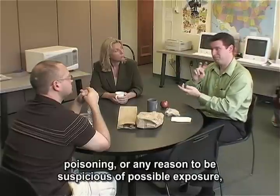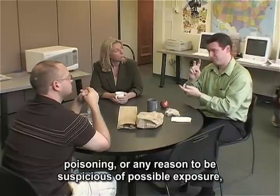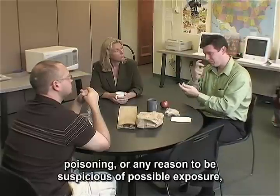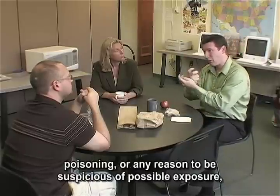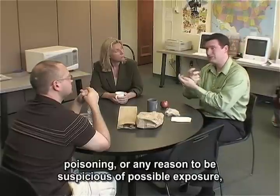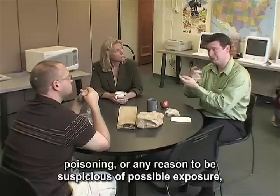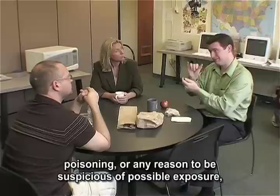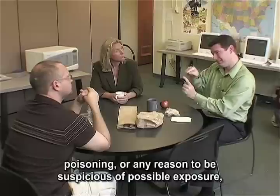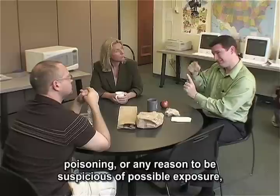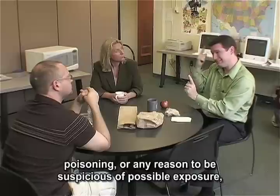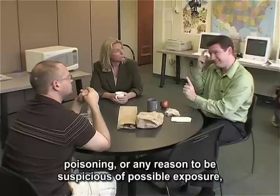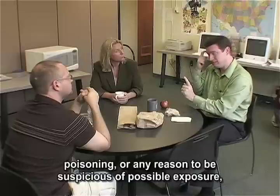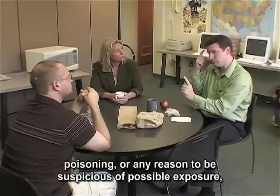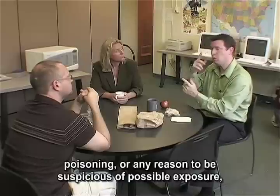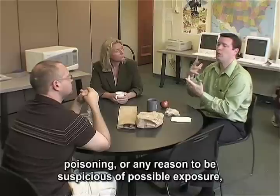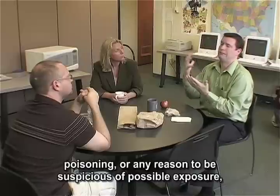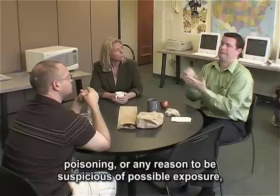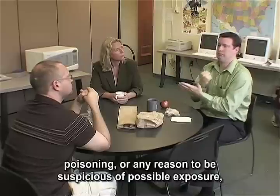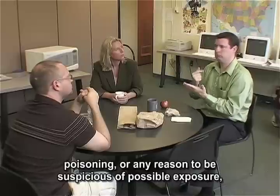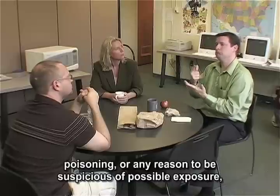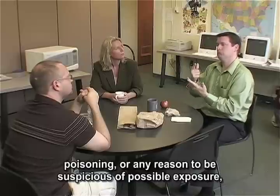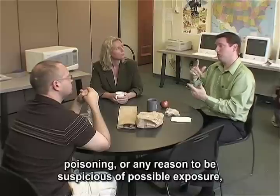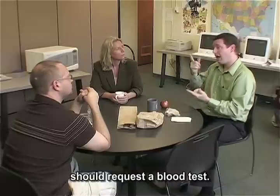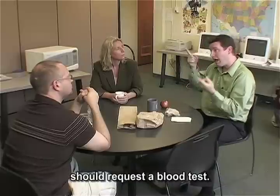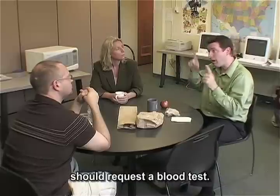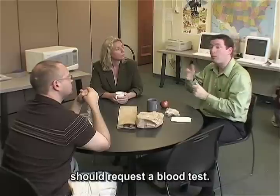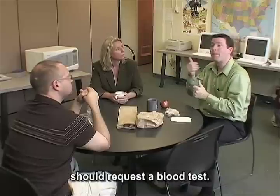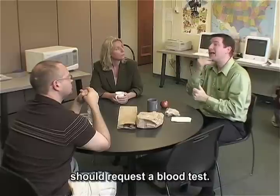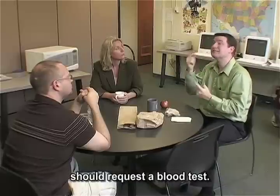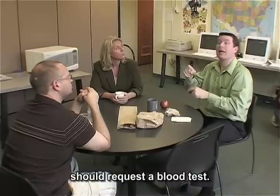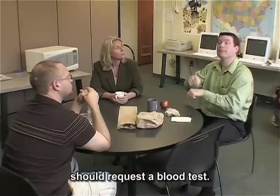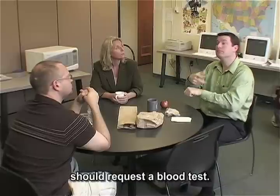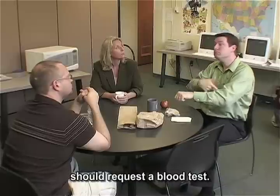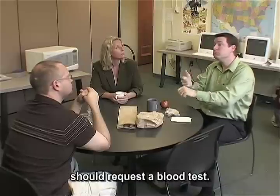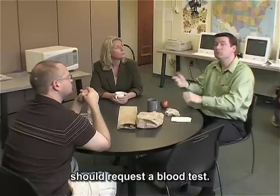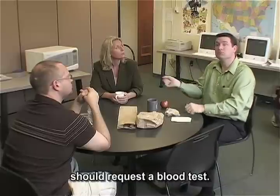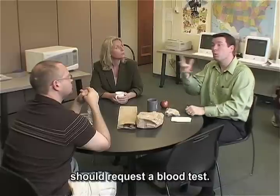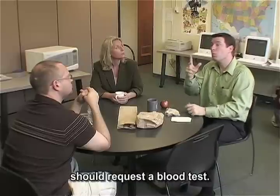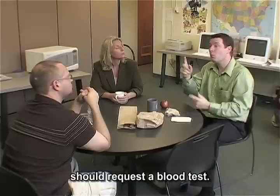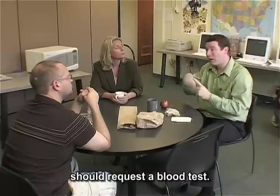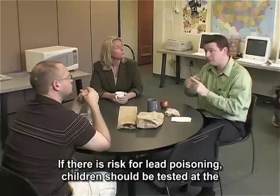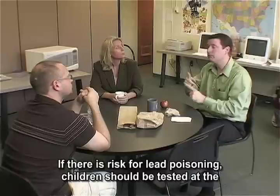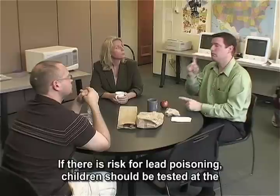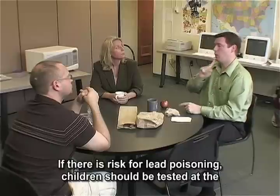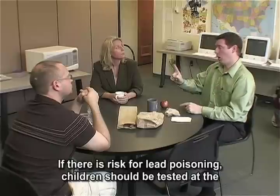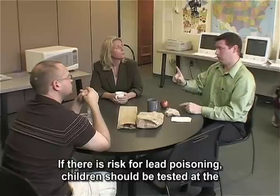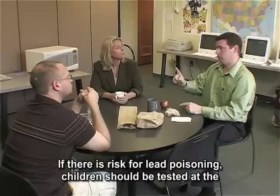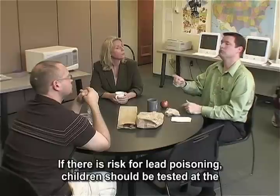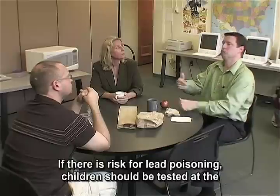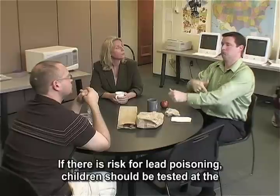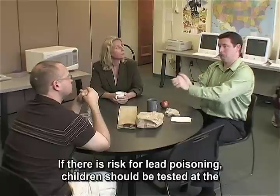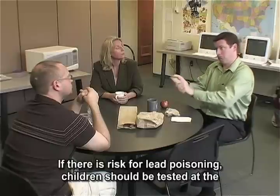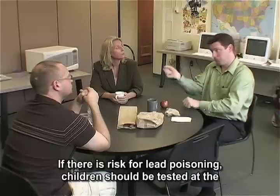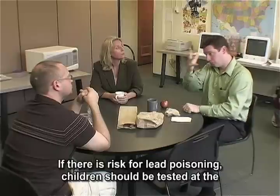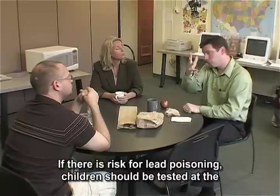suspicious of possible exposure, should request a blood test. If there's risk for lead poisoning, children